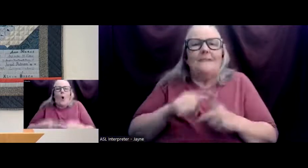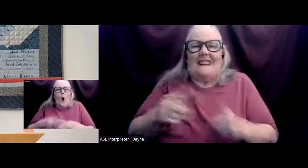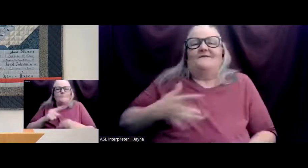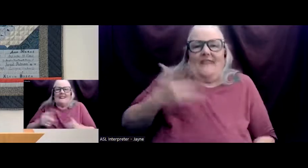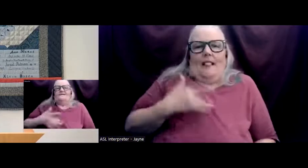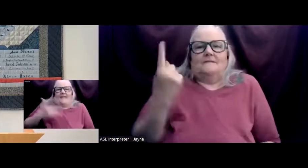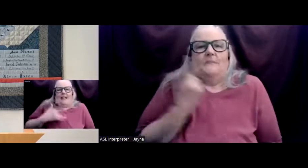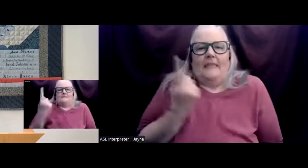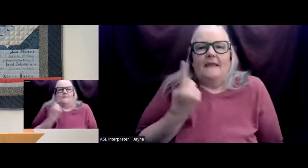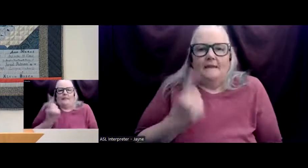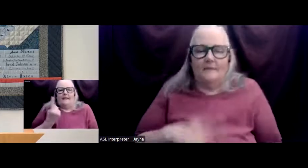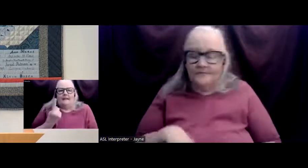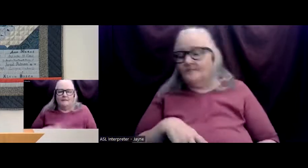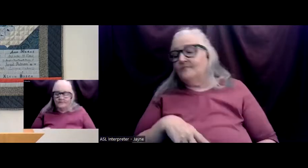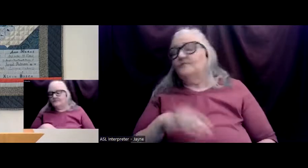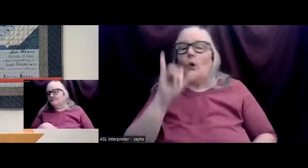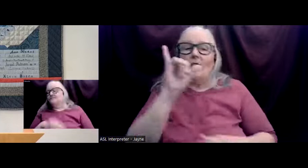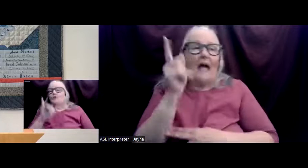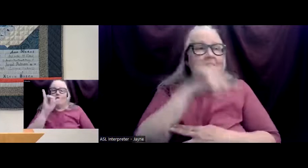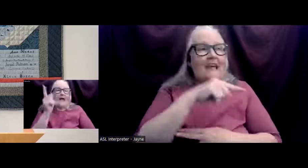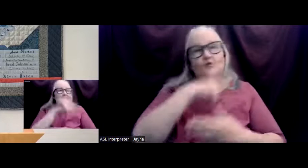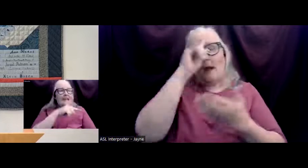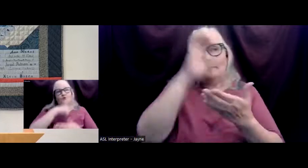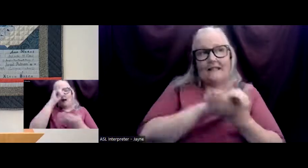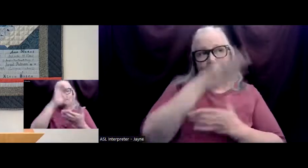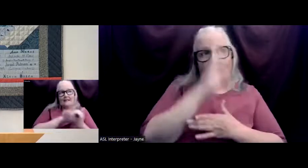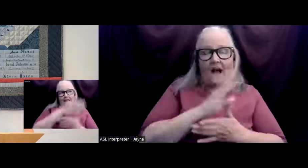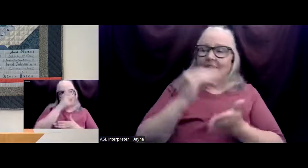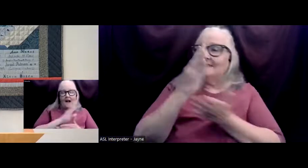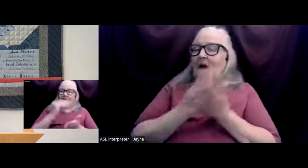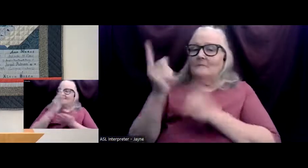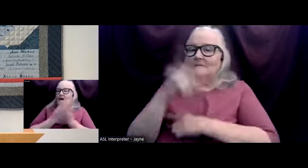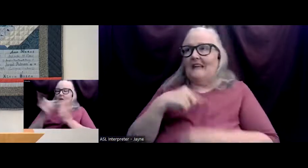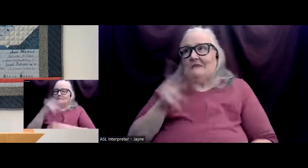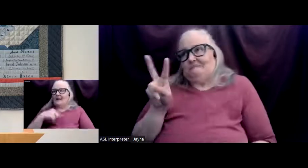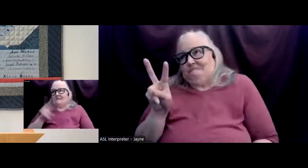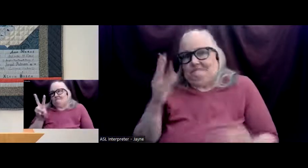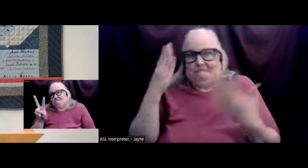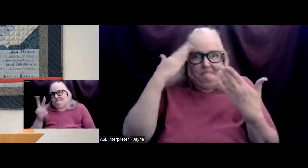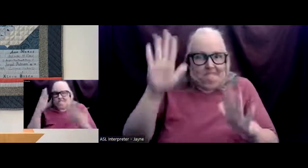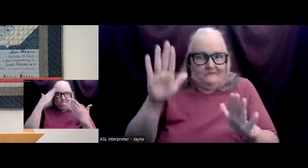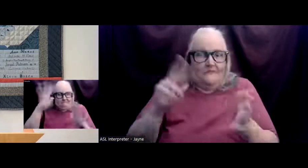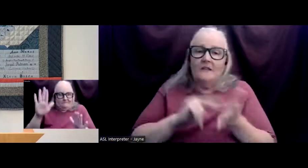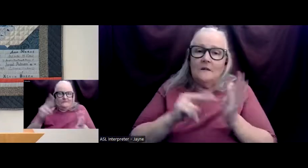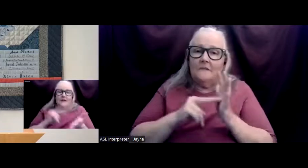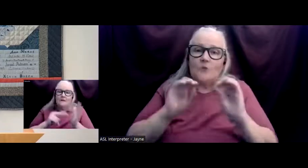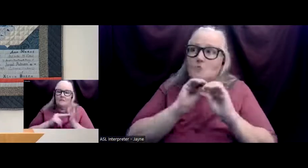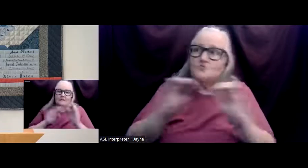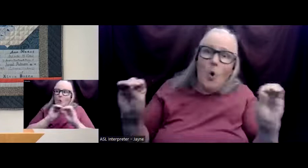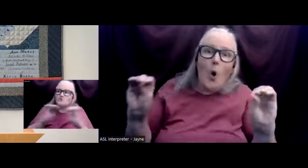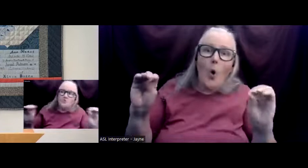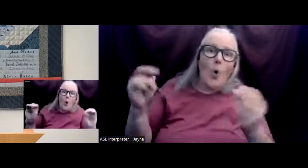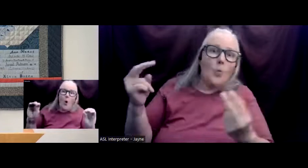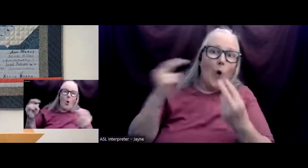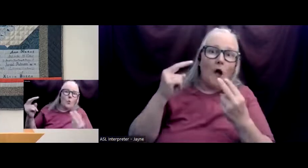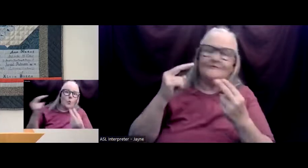So whether it's a day I believe in God or a day I'm not so sure, it's not that no one's watching, because